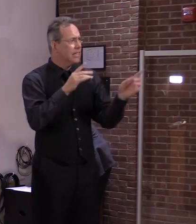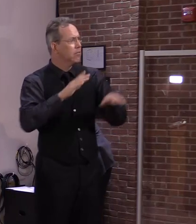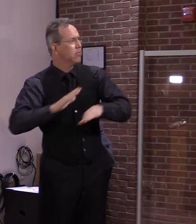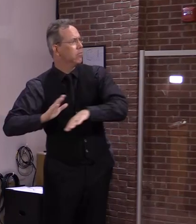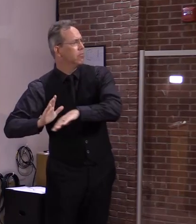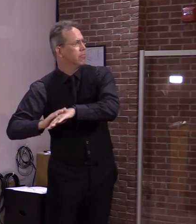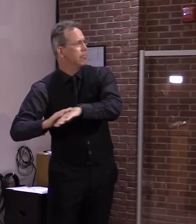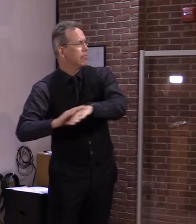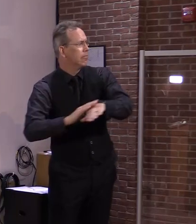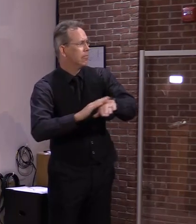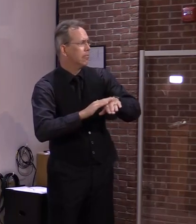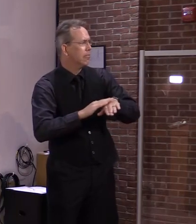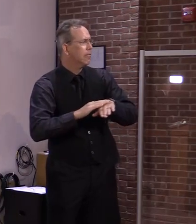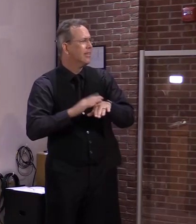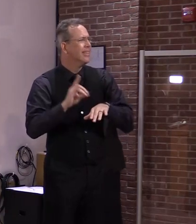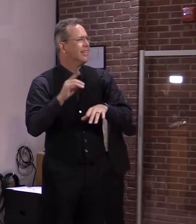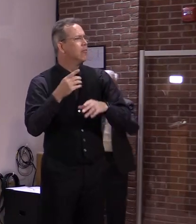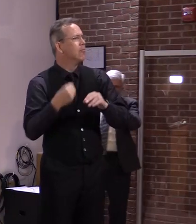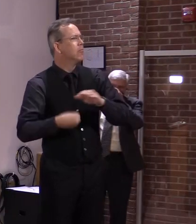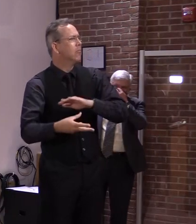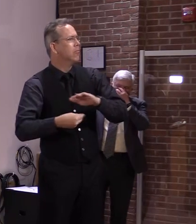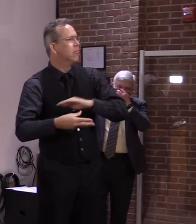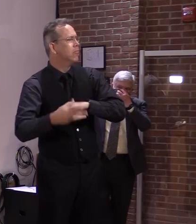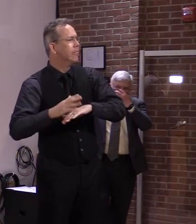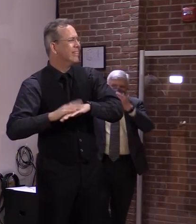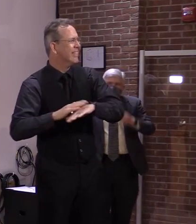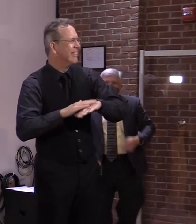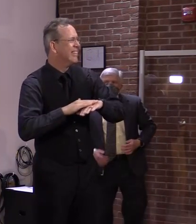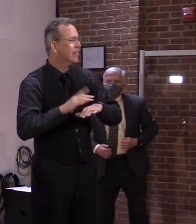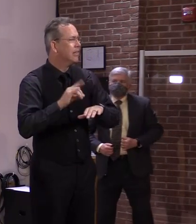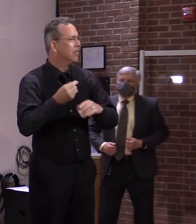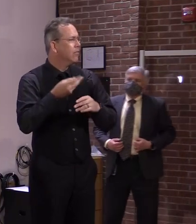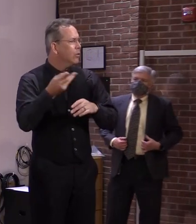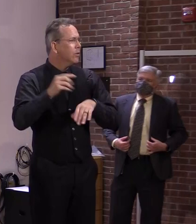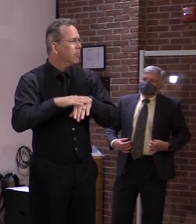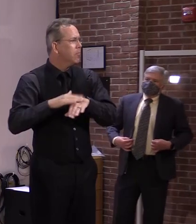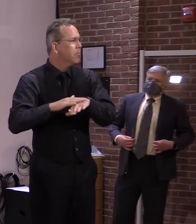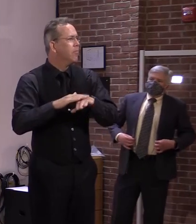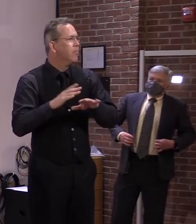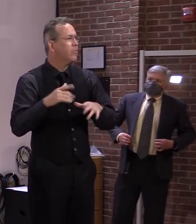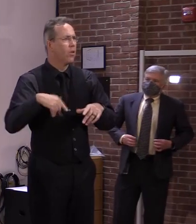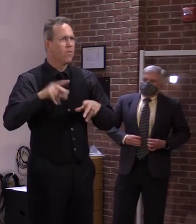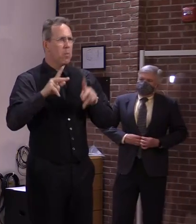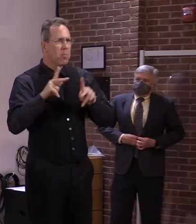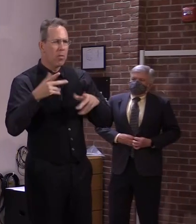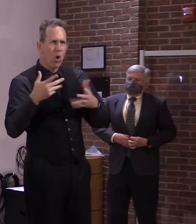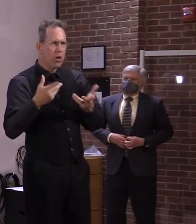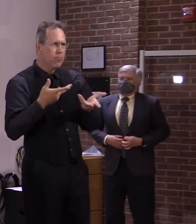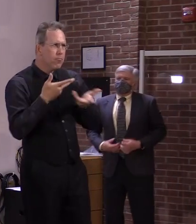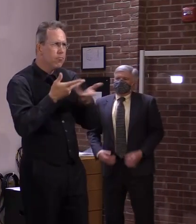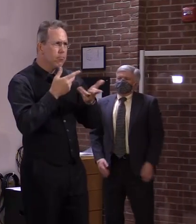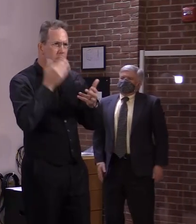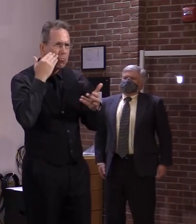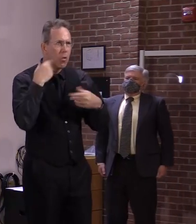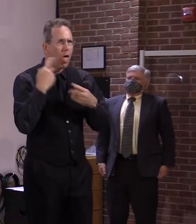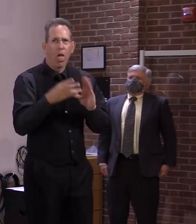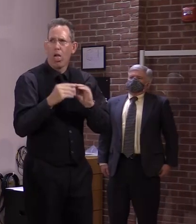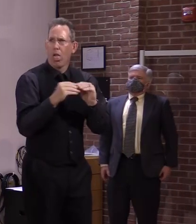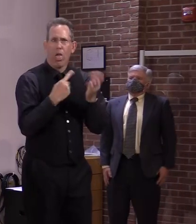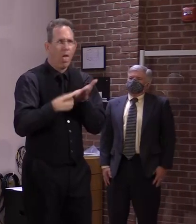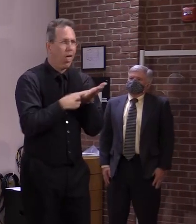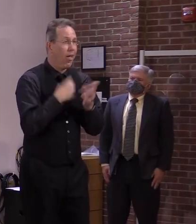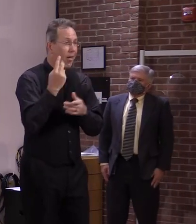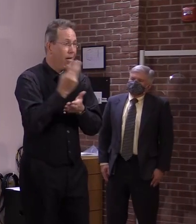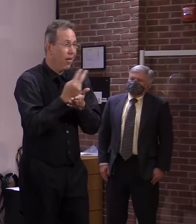those who are vaccinated. We ourselves have been talking about this for 2 or 3 weeks and wondering